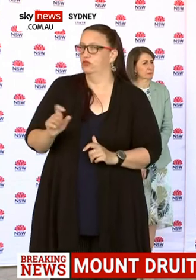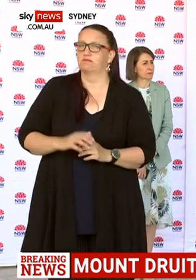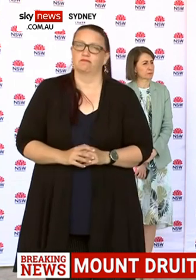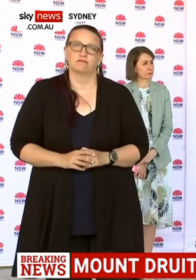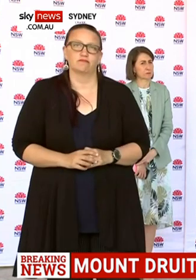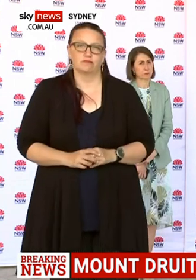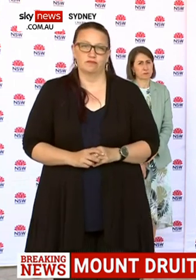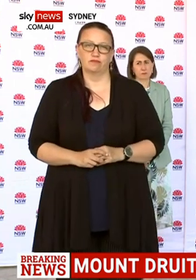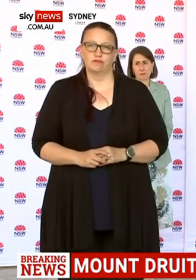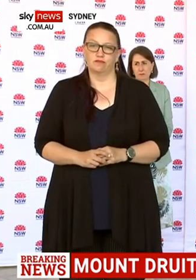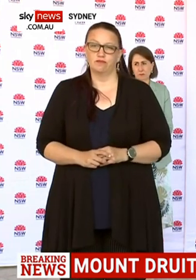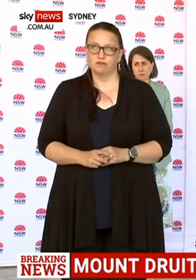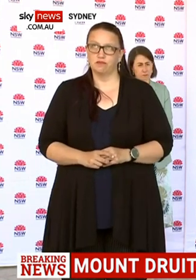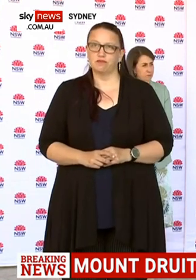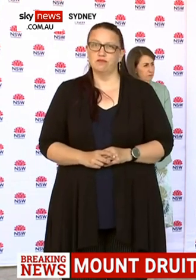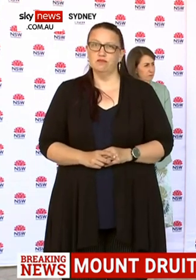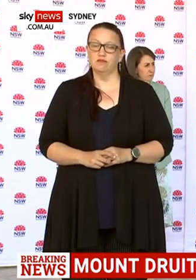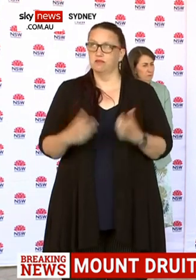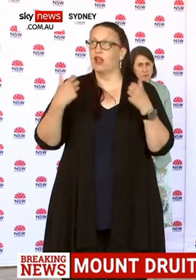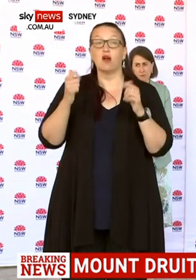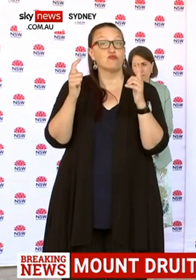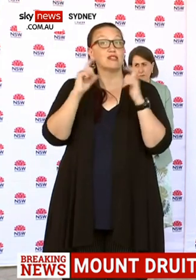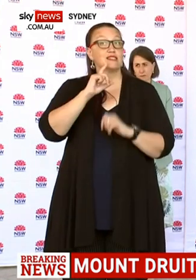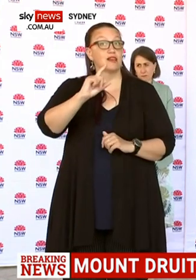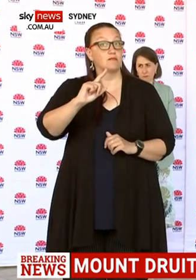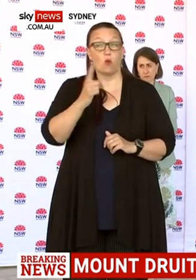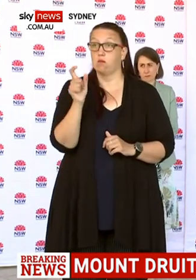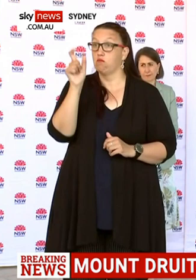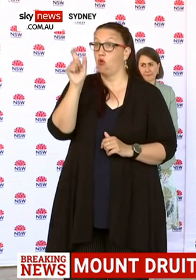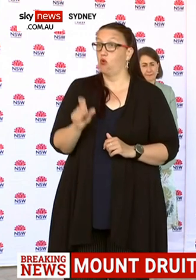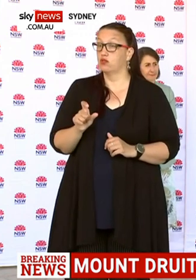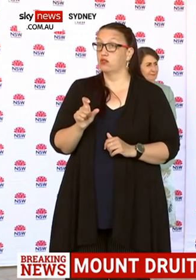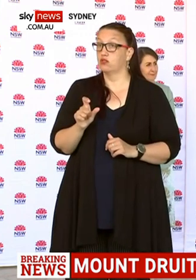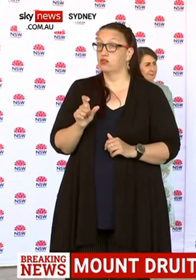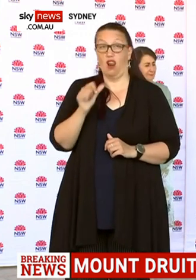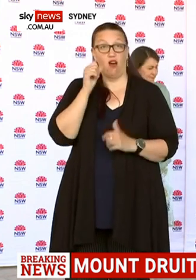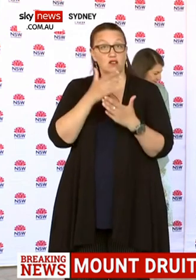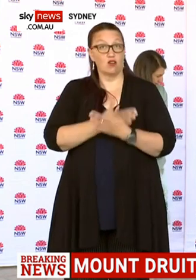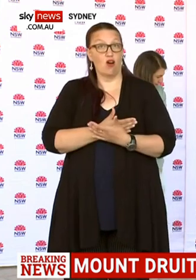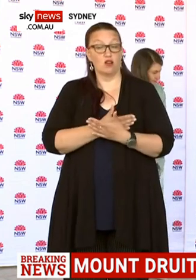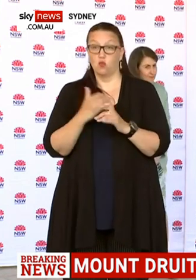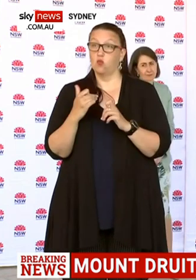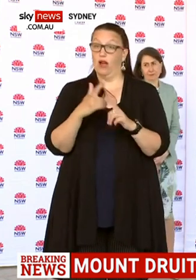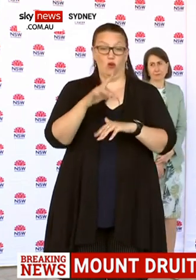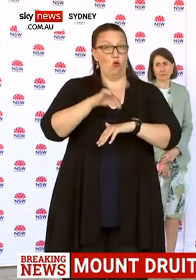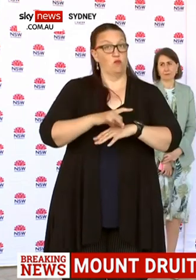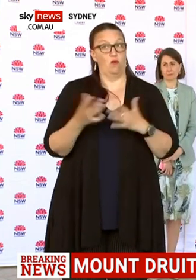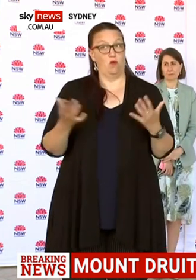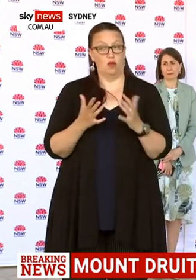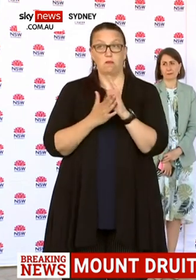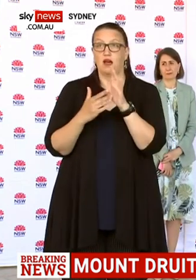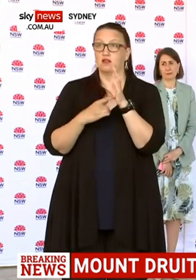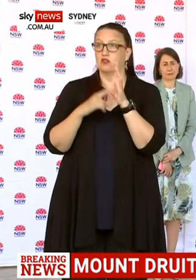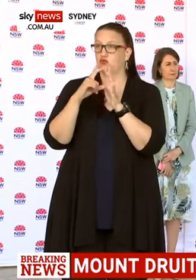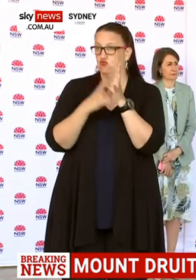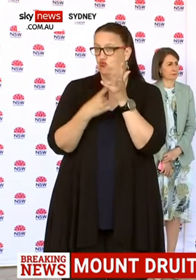had indicated, there was a person overnight diagnosed in Mount Druitt Emergency Department. He was a